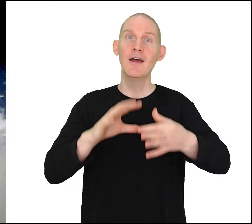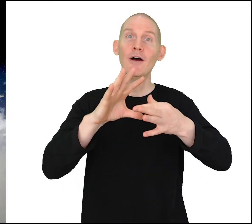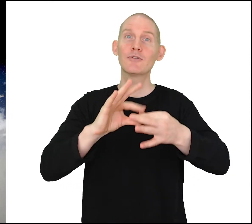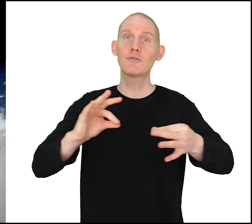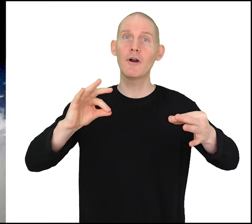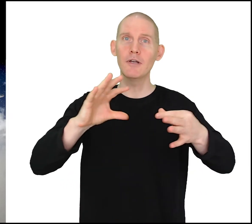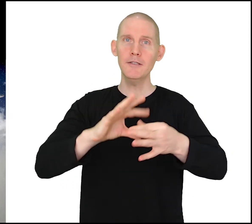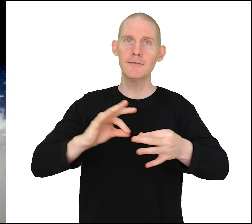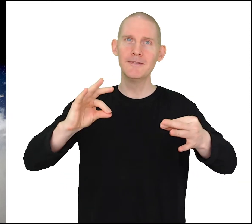story,